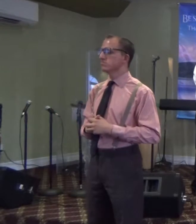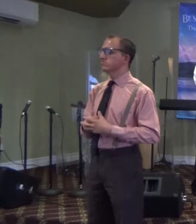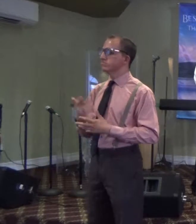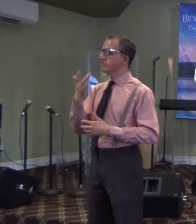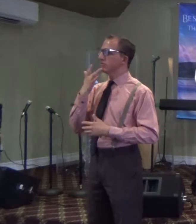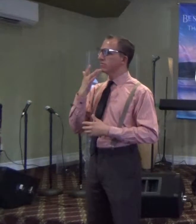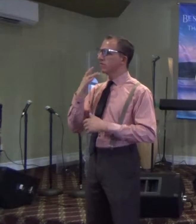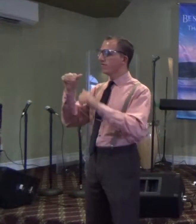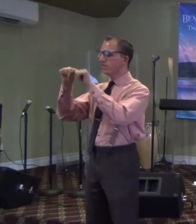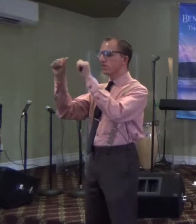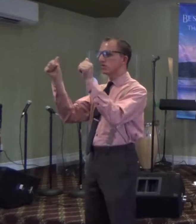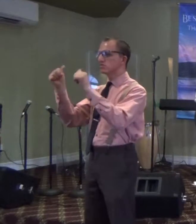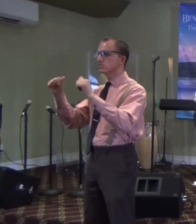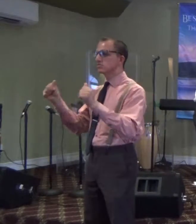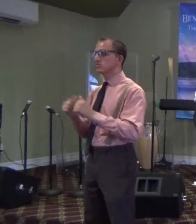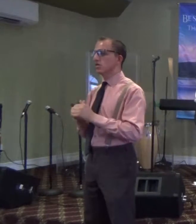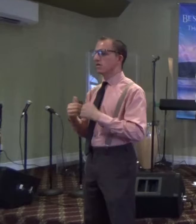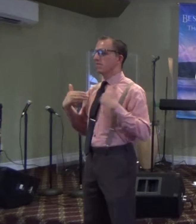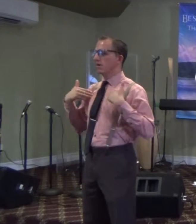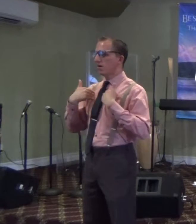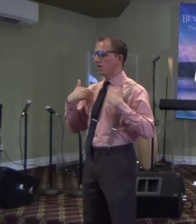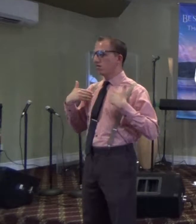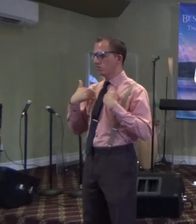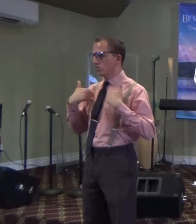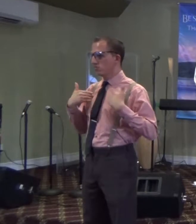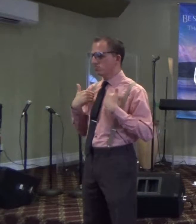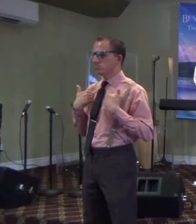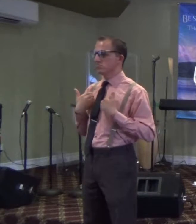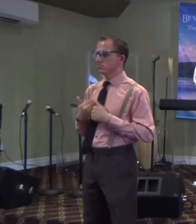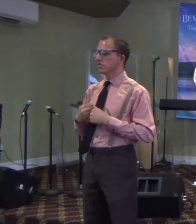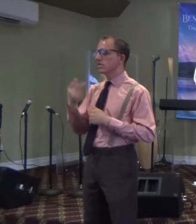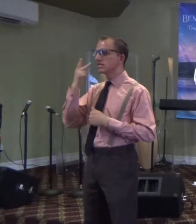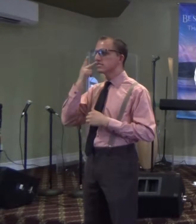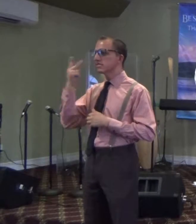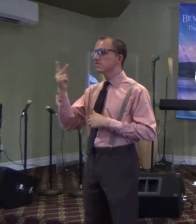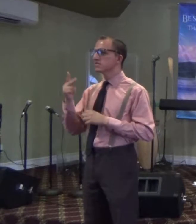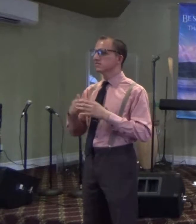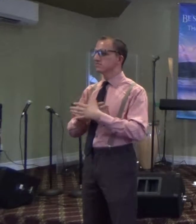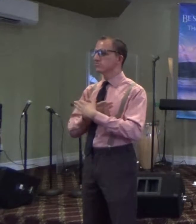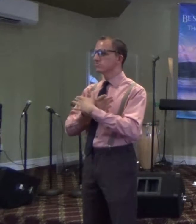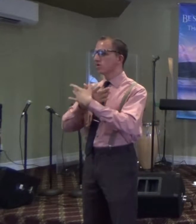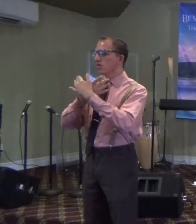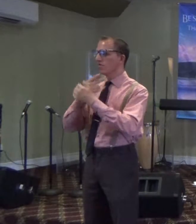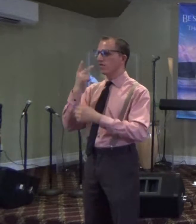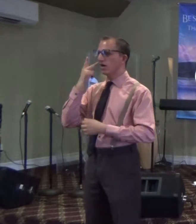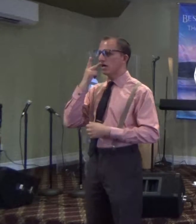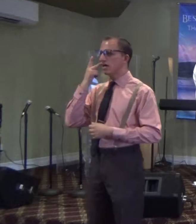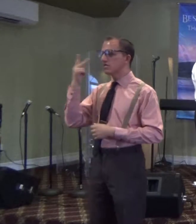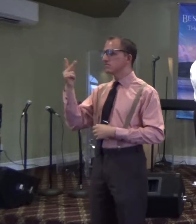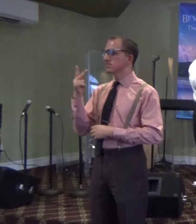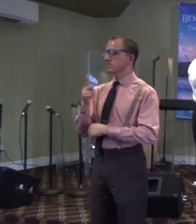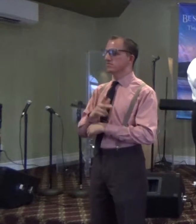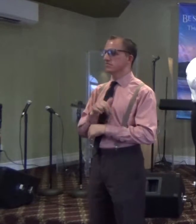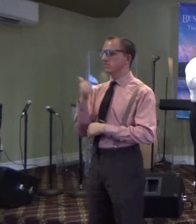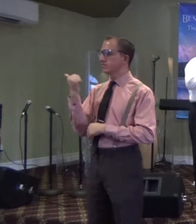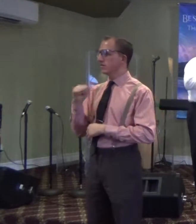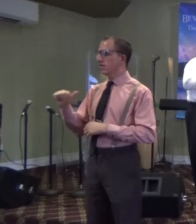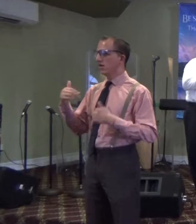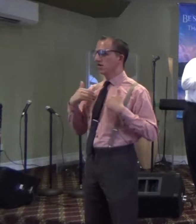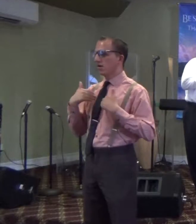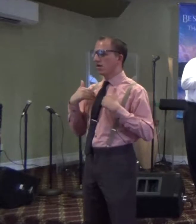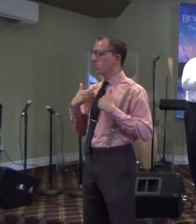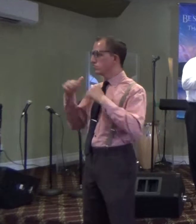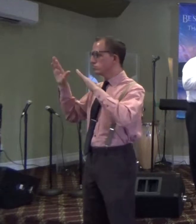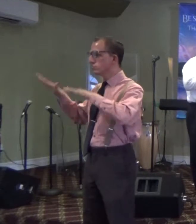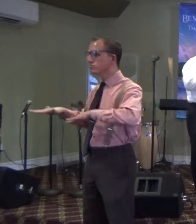like El animals. hombre se puso a adorar animales. Man worshiped animals. Todavía hay There are culturas still cultures en el presente siglo